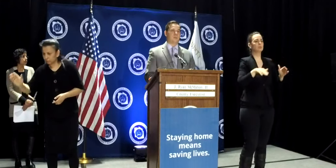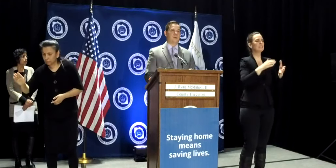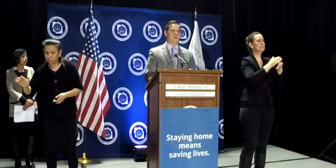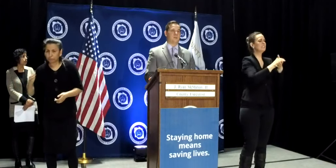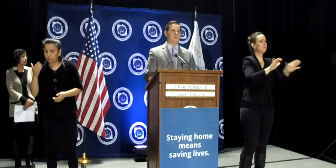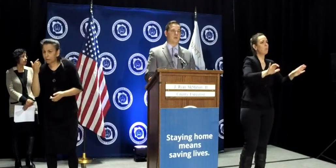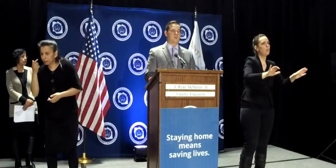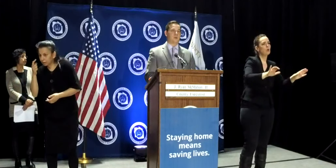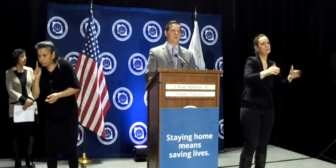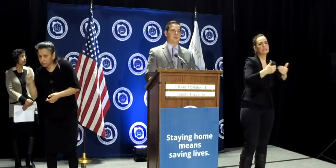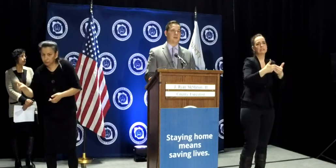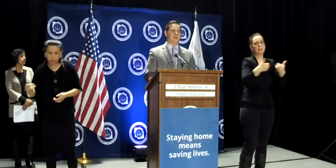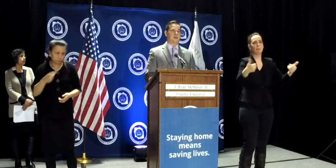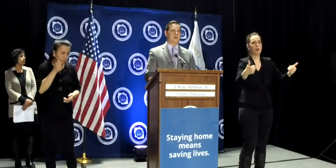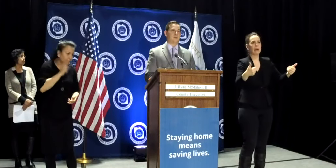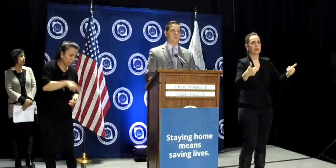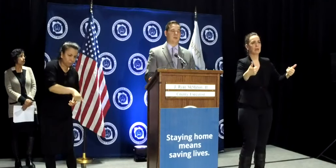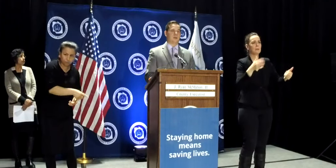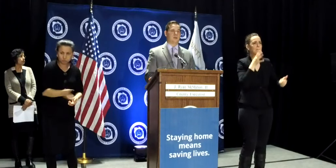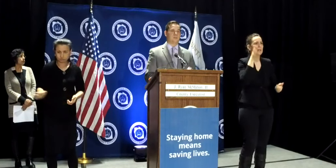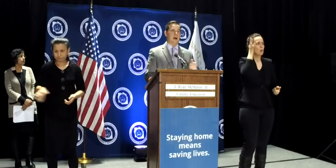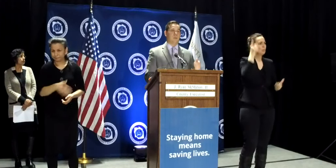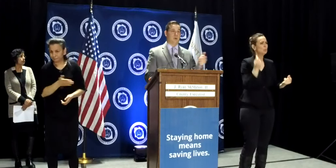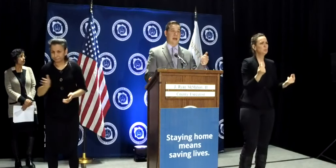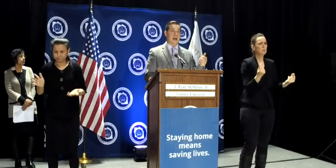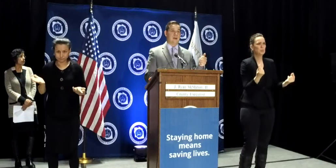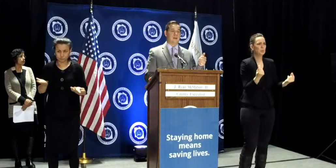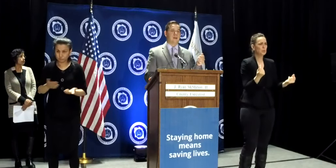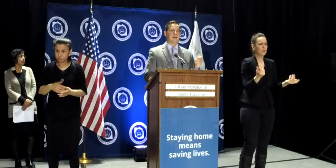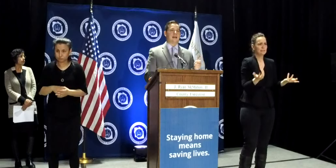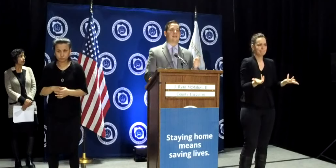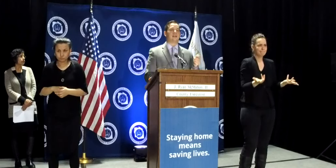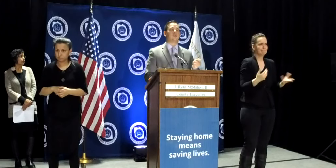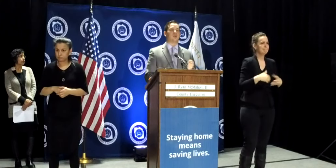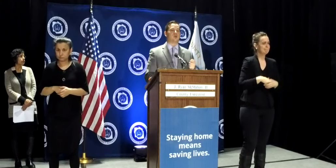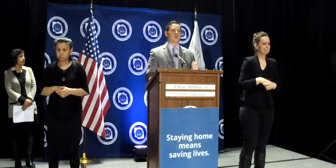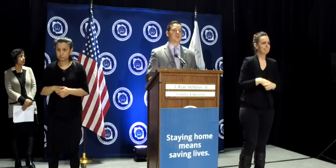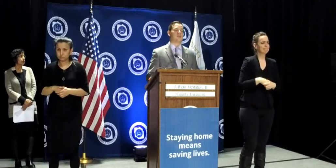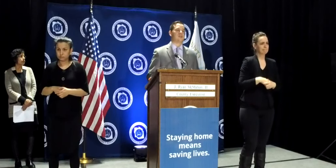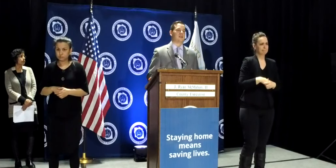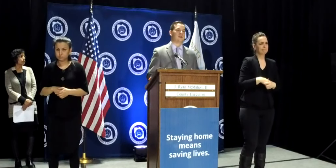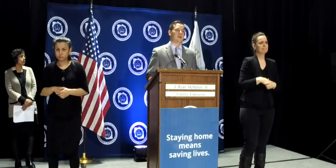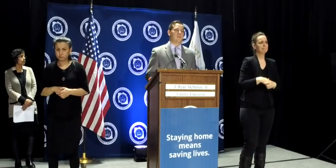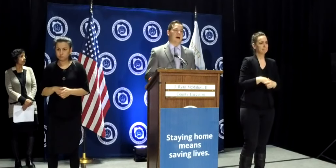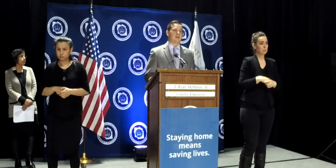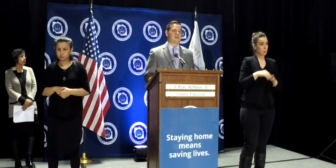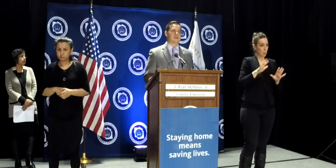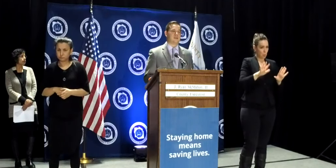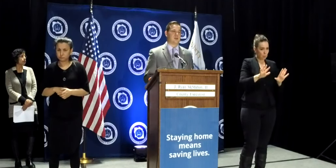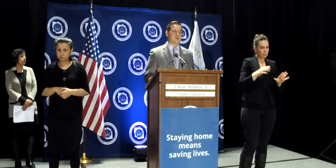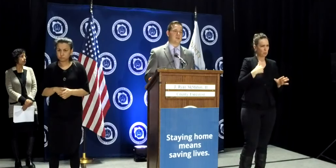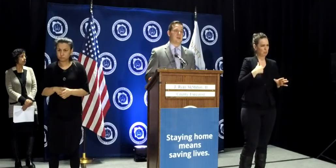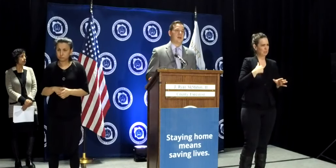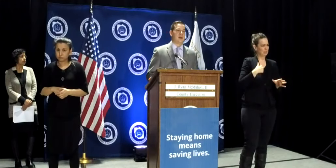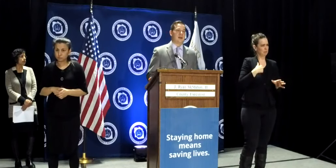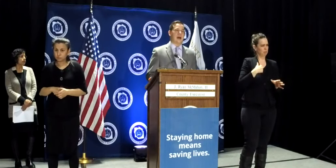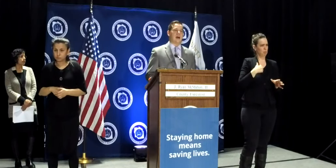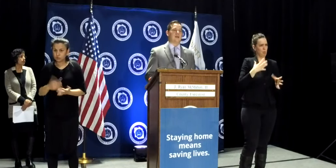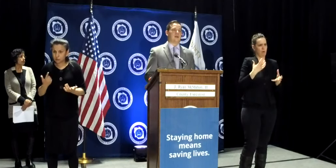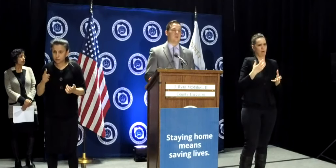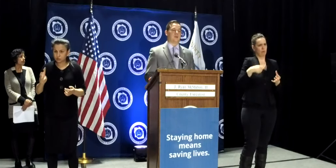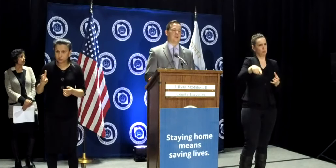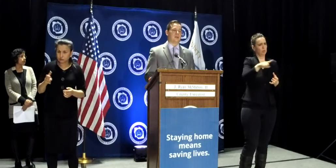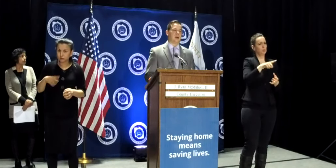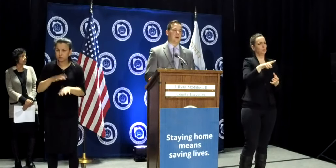other people and being mom or dad not taking social distancing policies seriously and